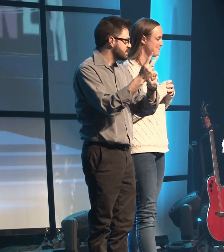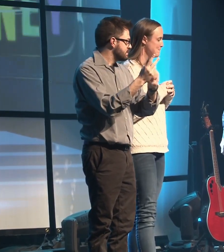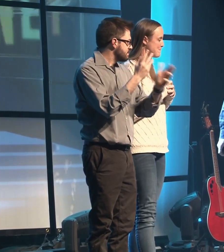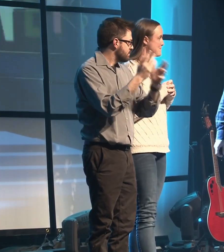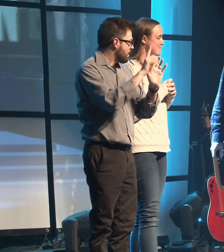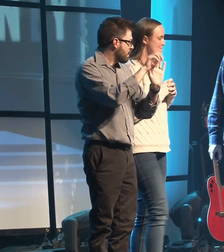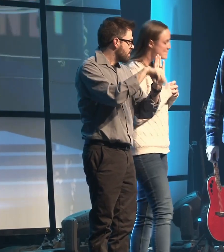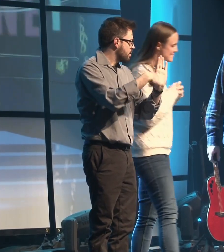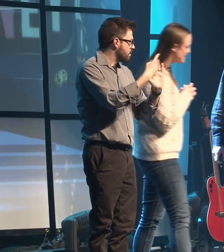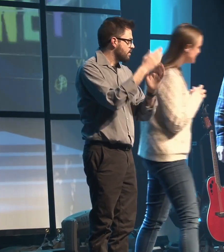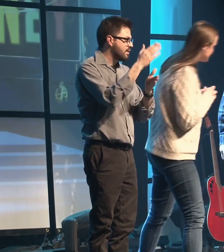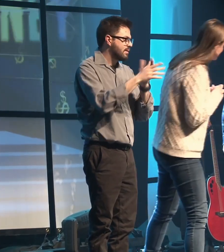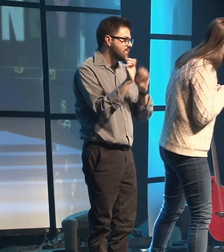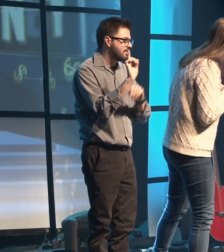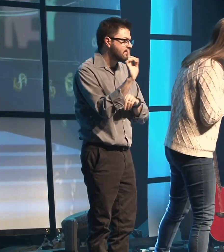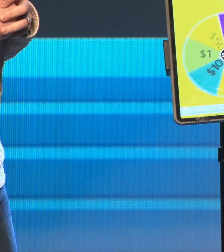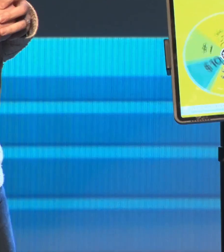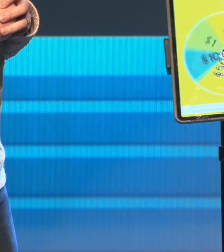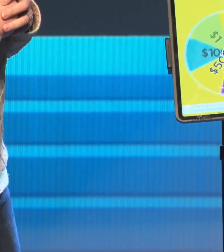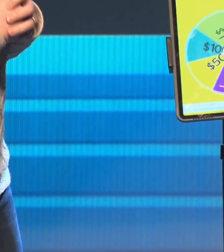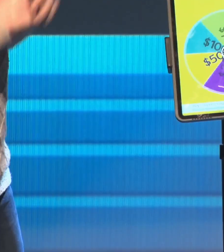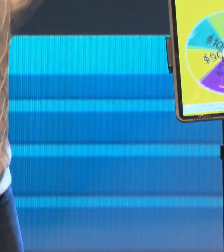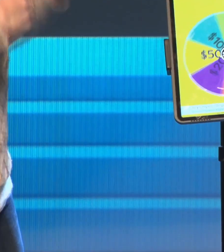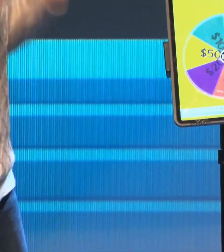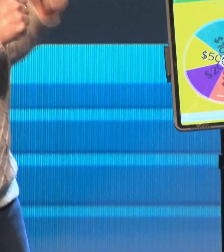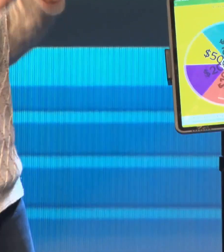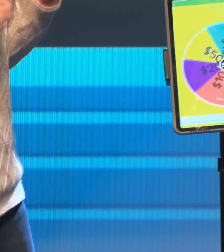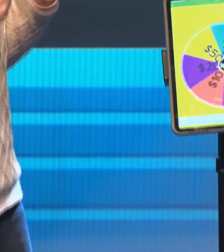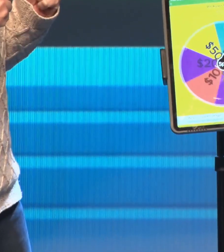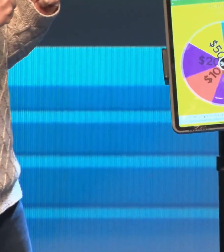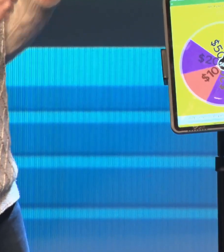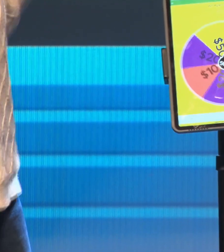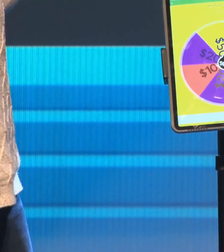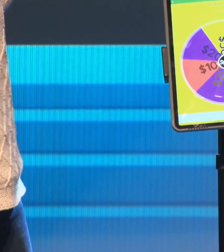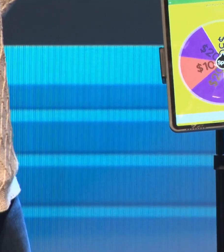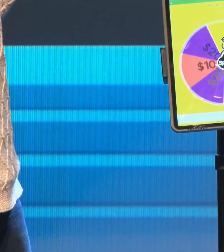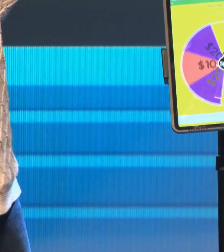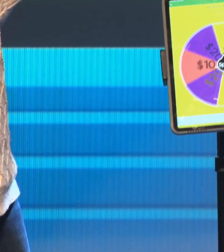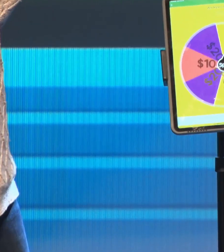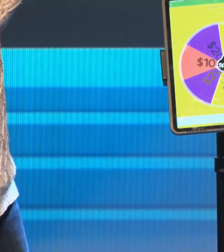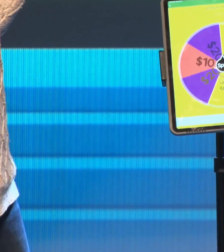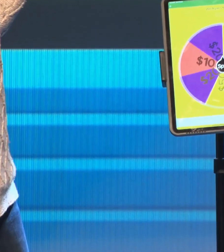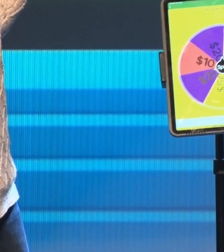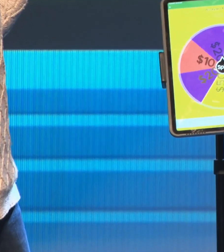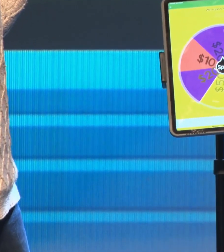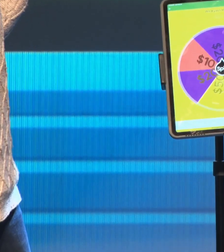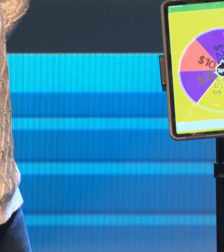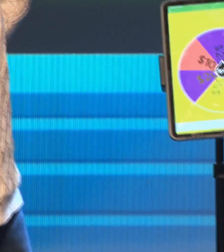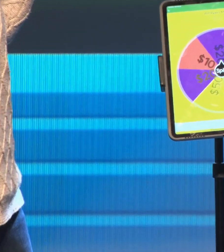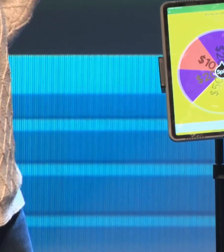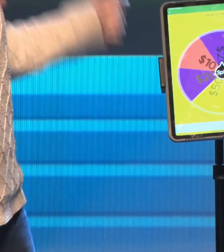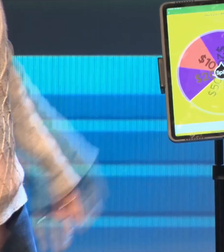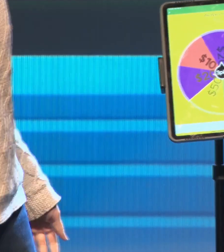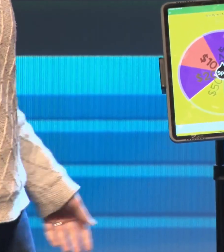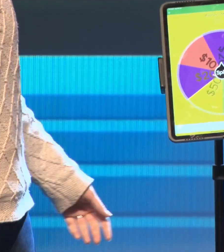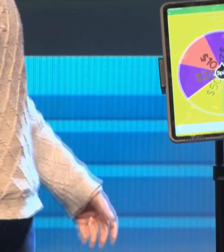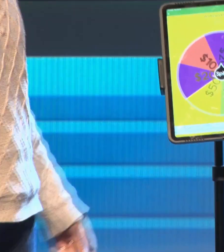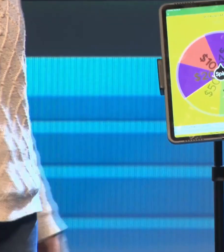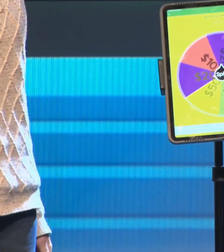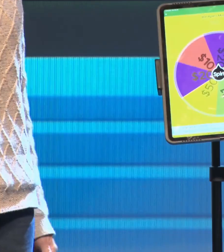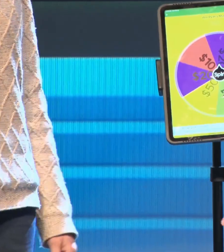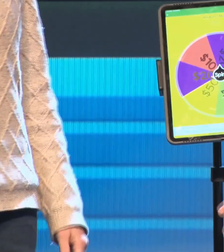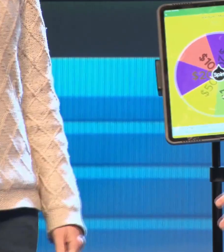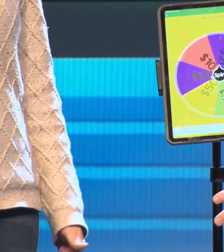anticipation how much money you're playing for. $20.